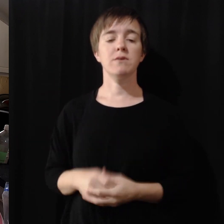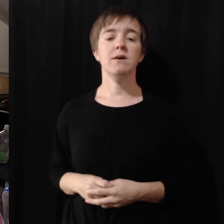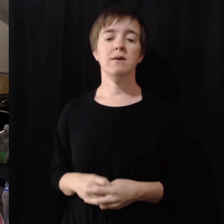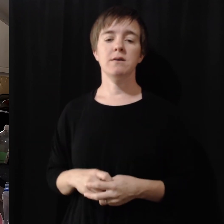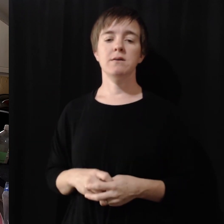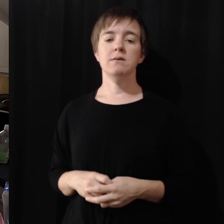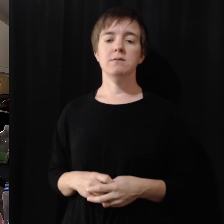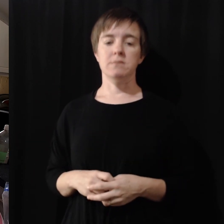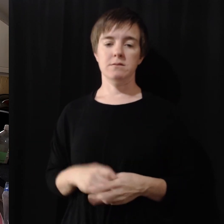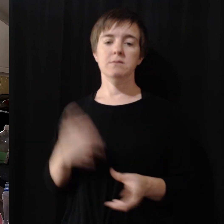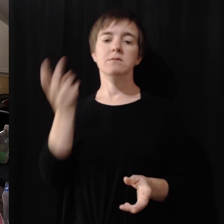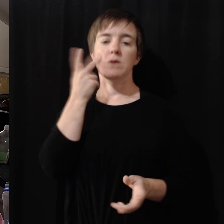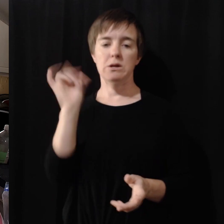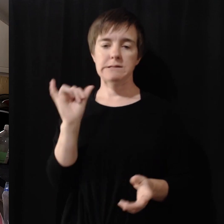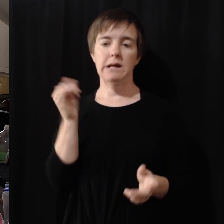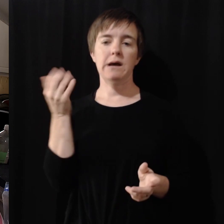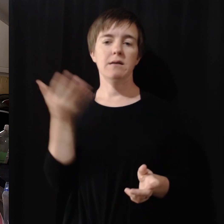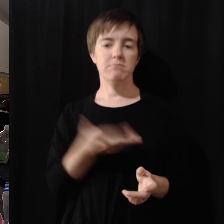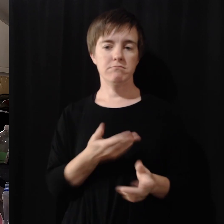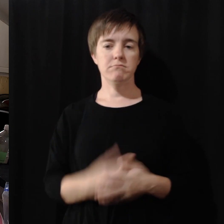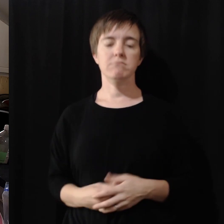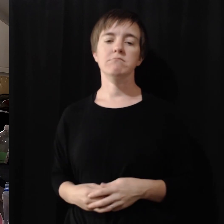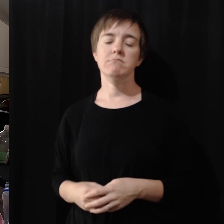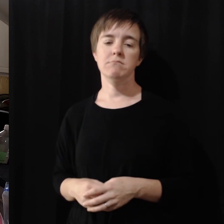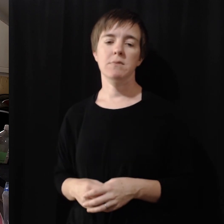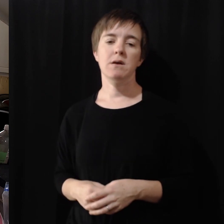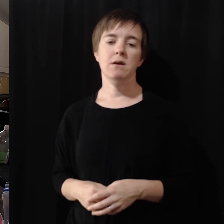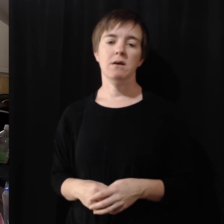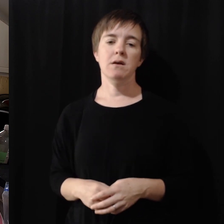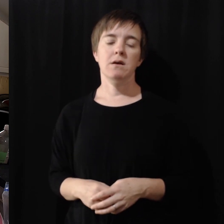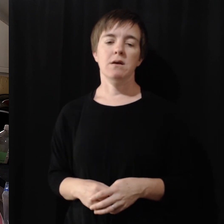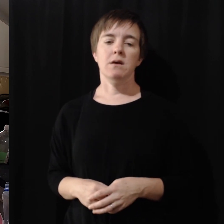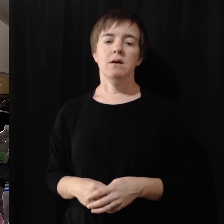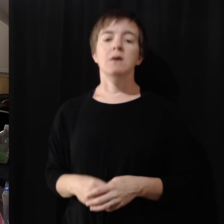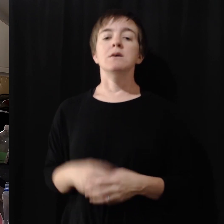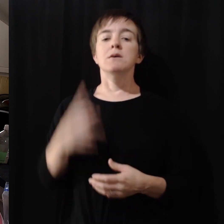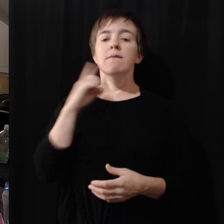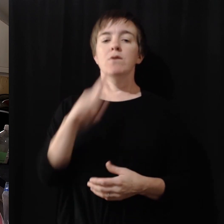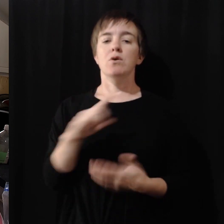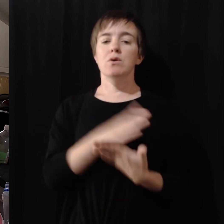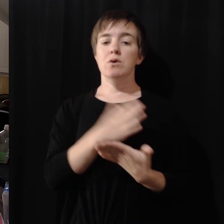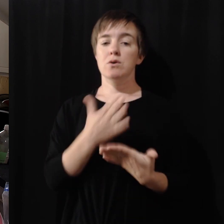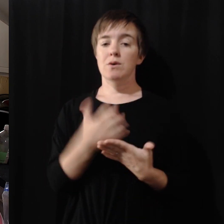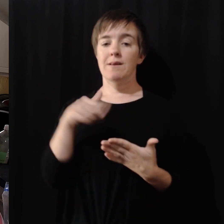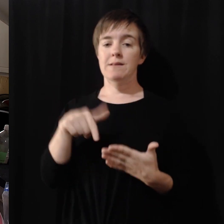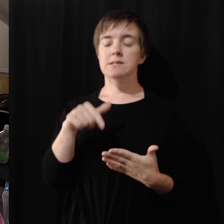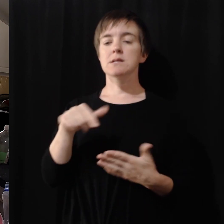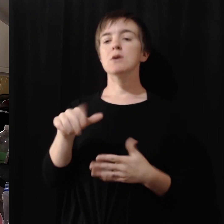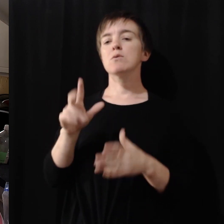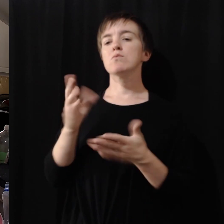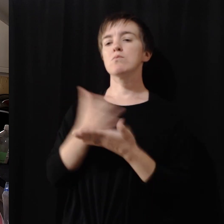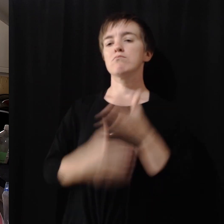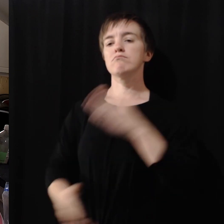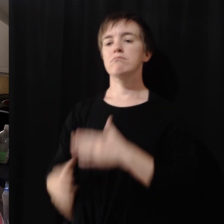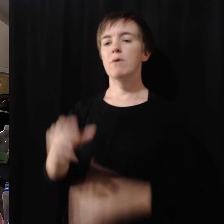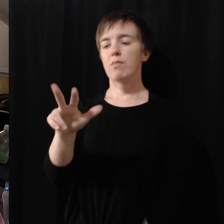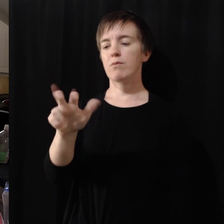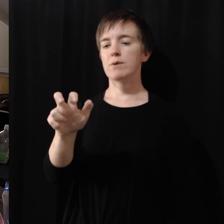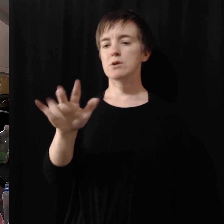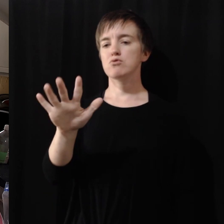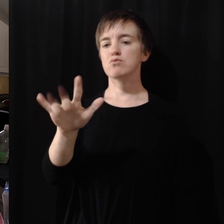and this is what we're looking like right now. And so to cook this, you cook it on